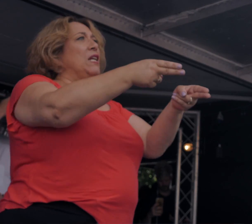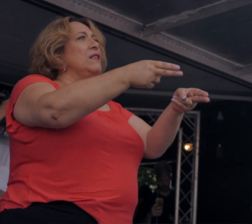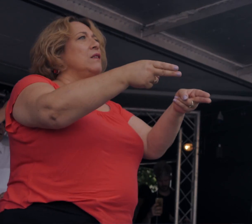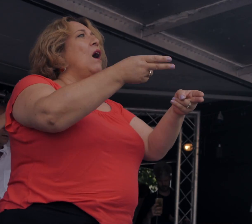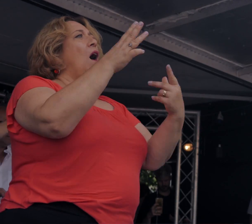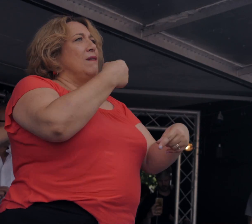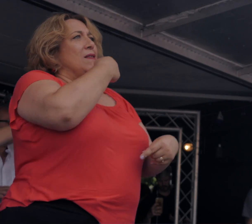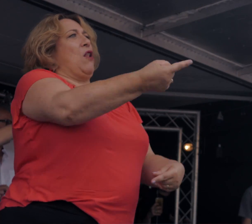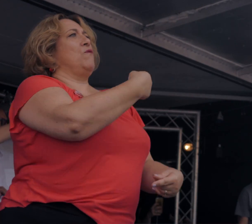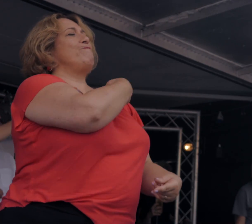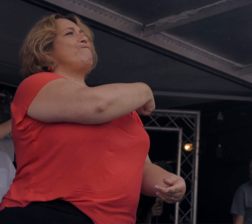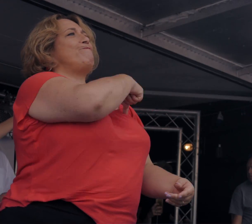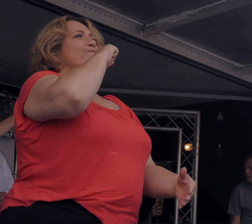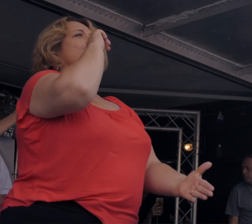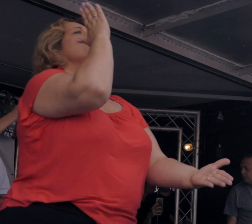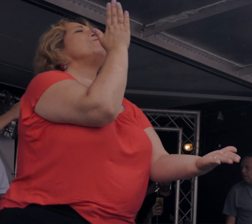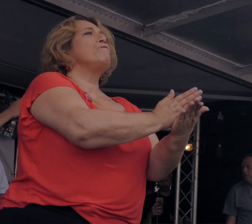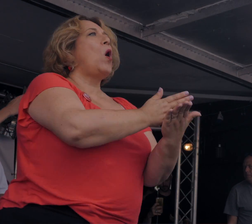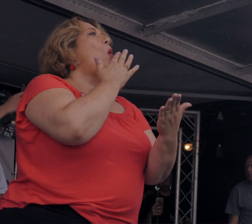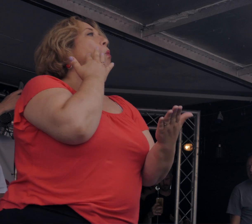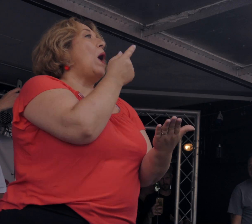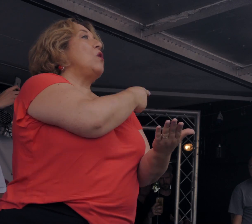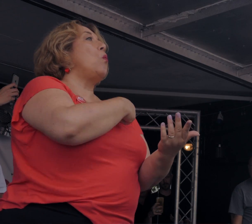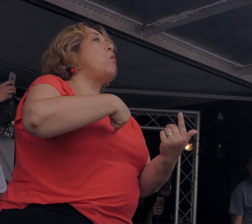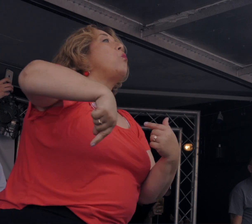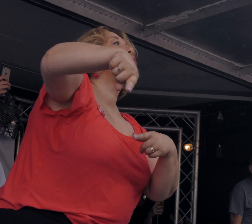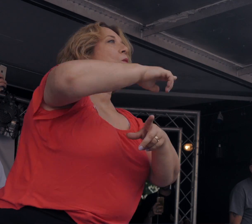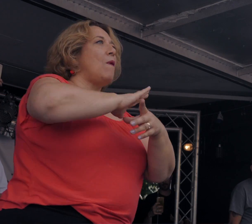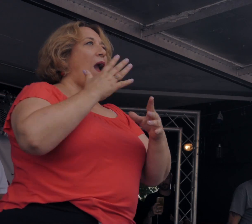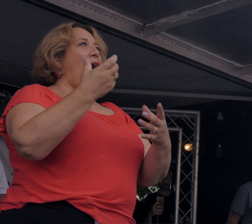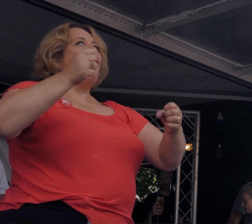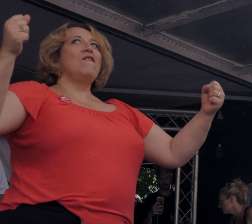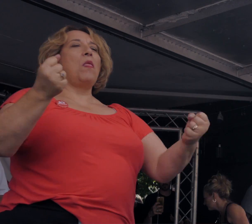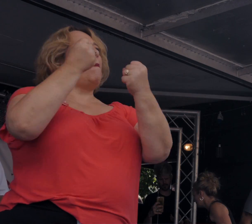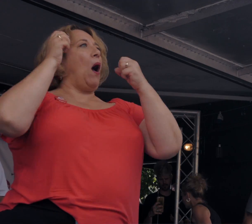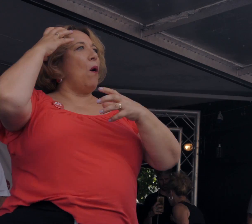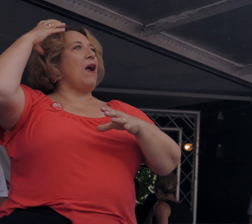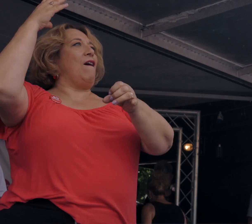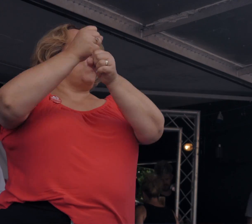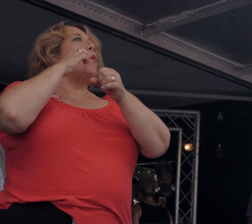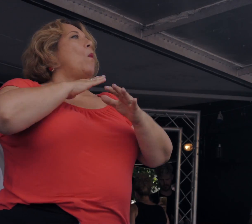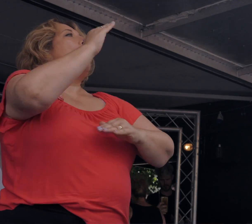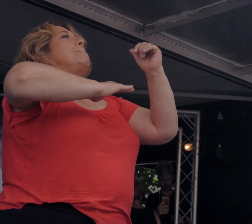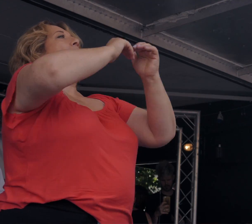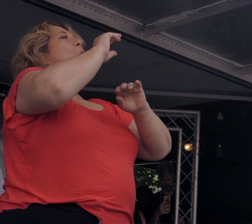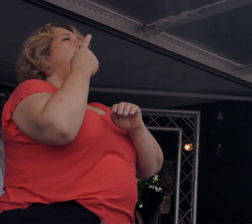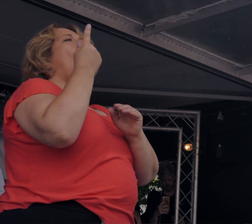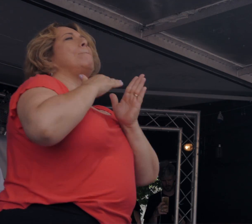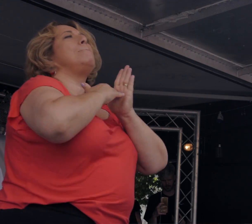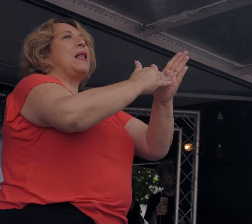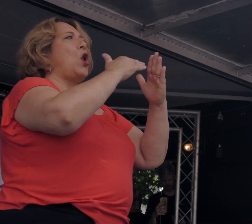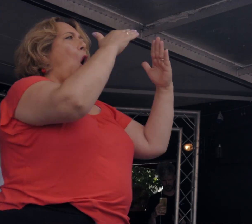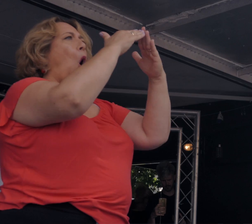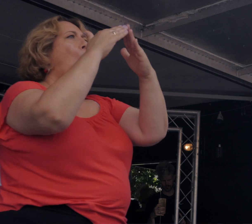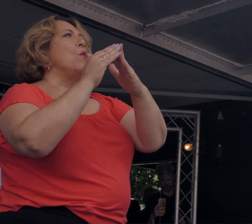pledge. When we come to power, we will build 1 million homes, 500,000 council homes.